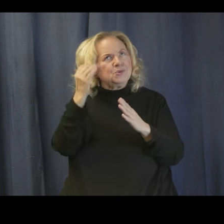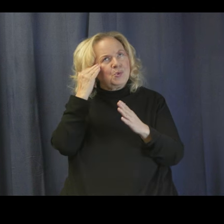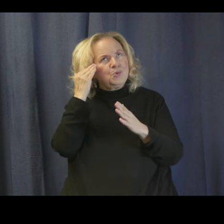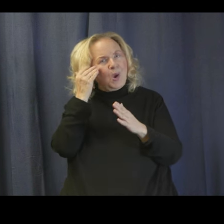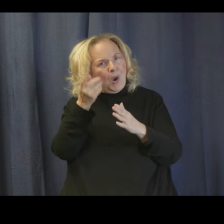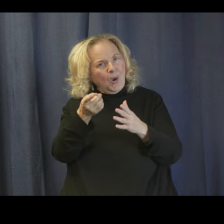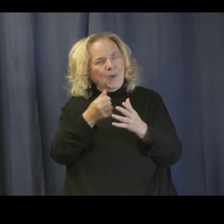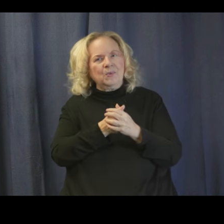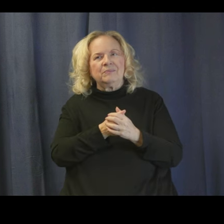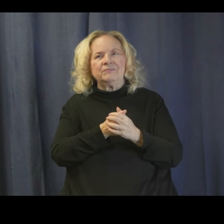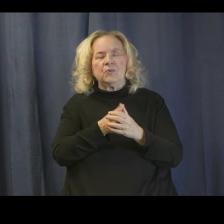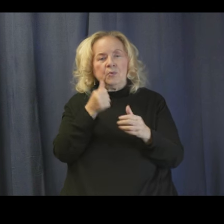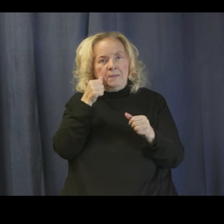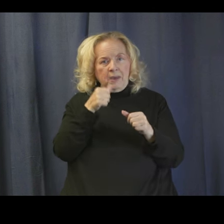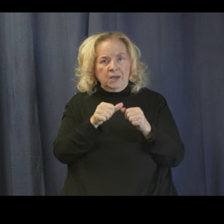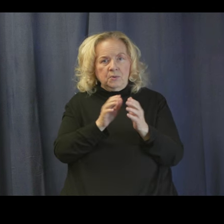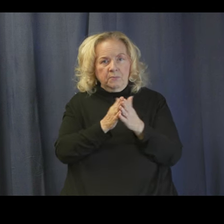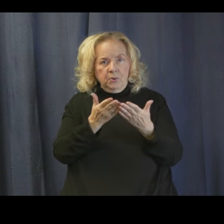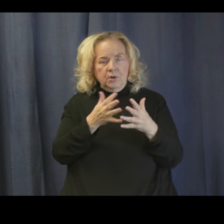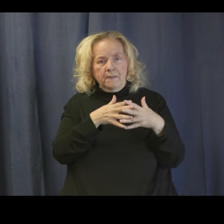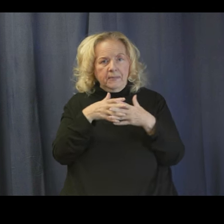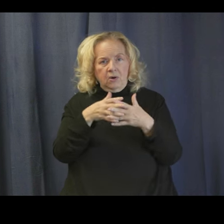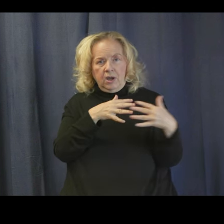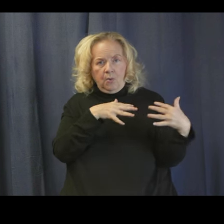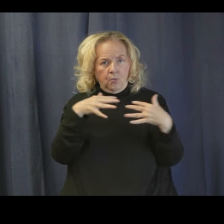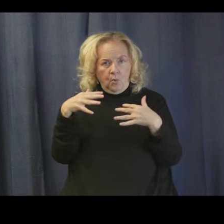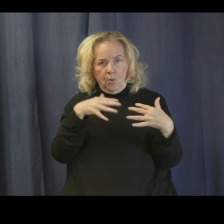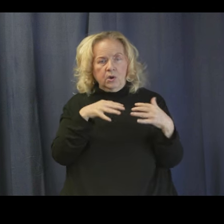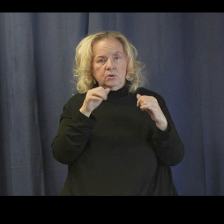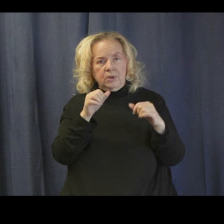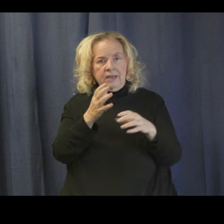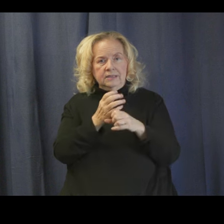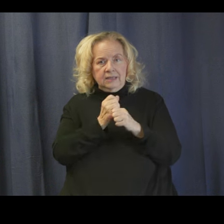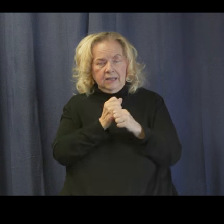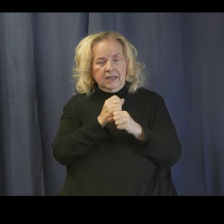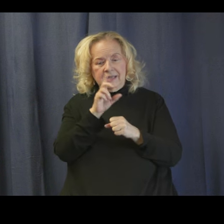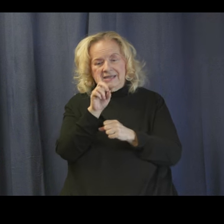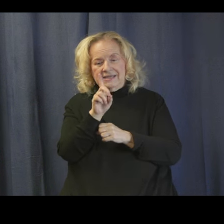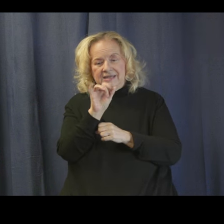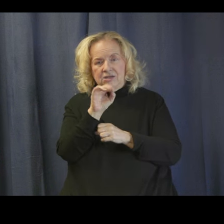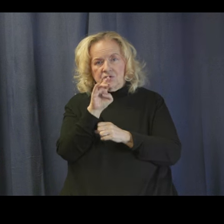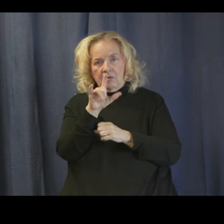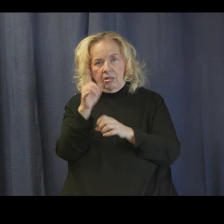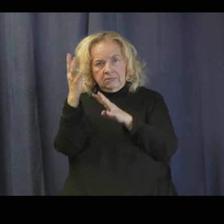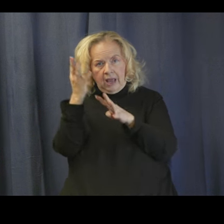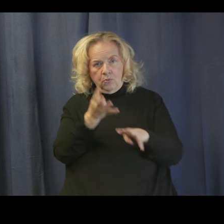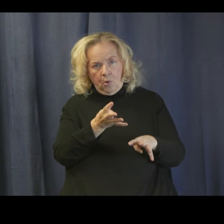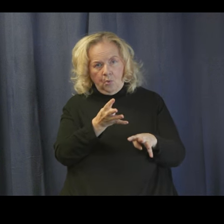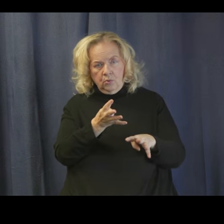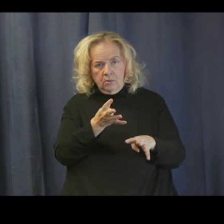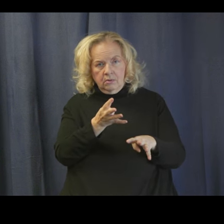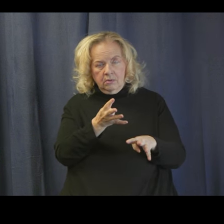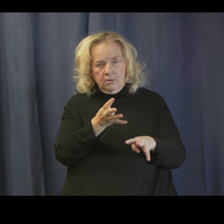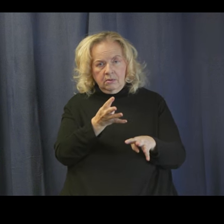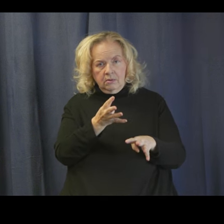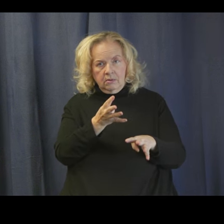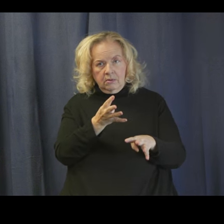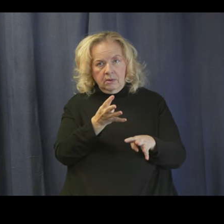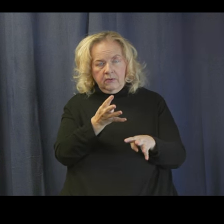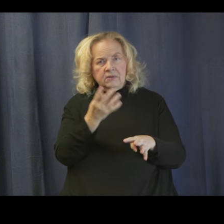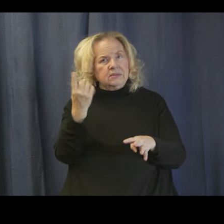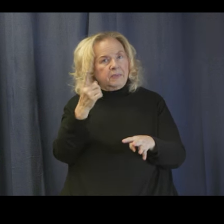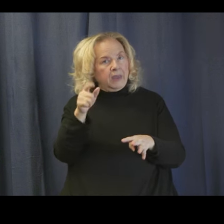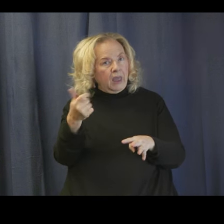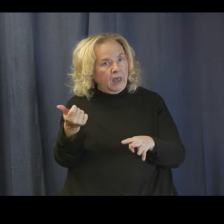the seasons. We want to remind everybody that the book America at War, you can also get as a digital download.